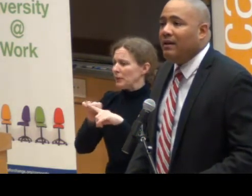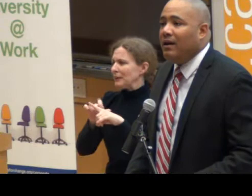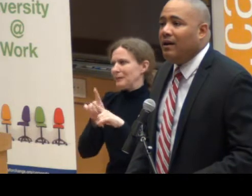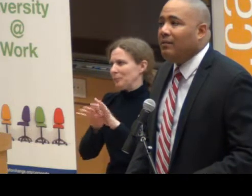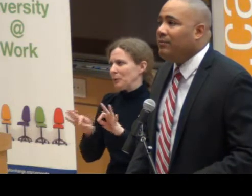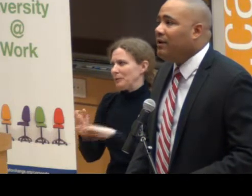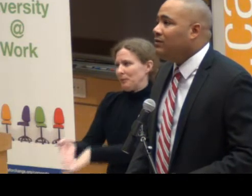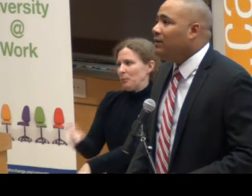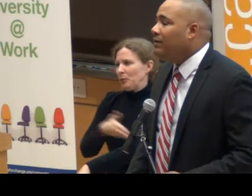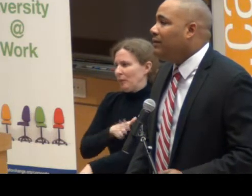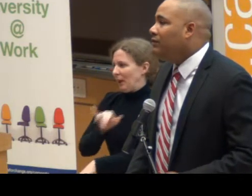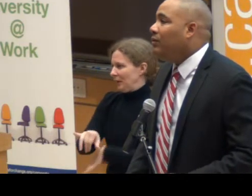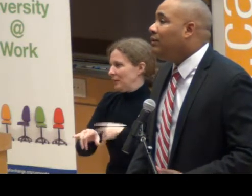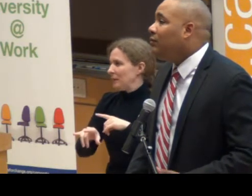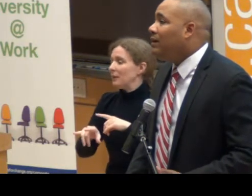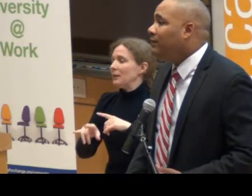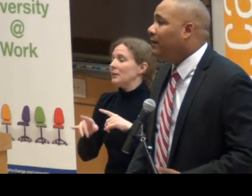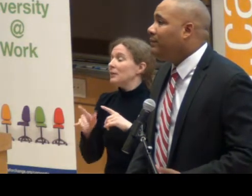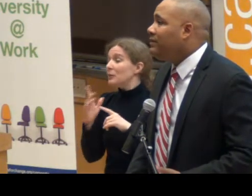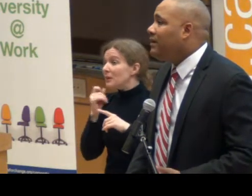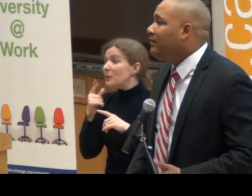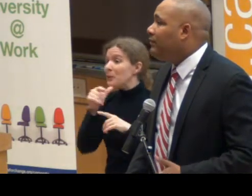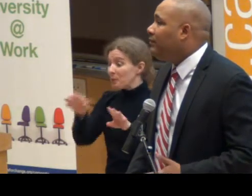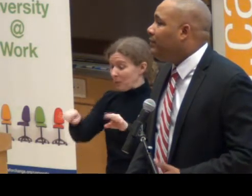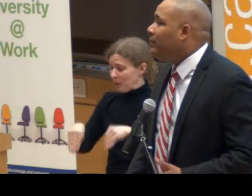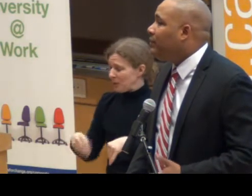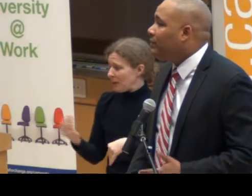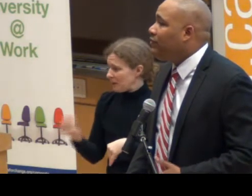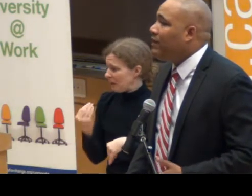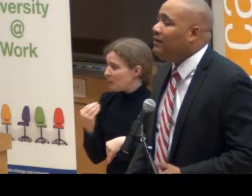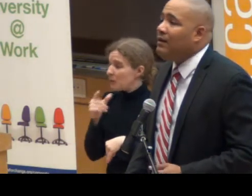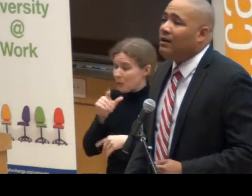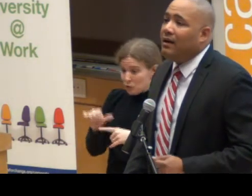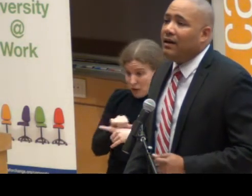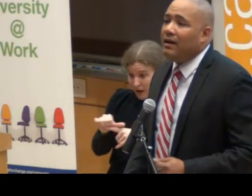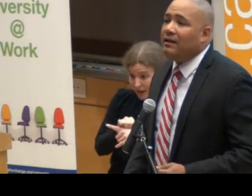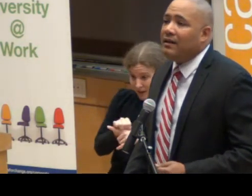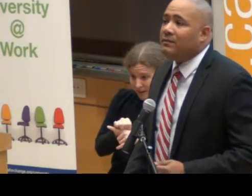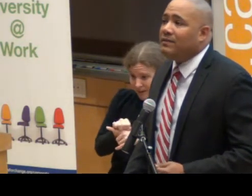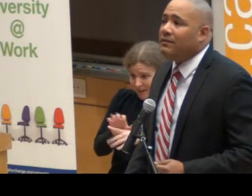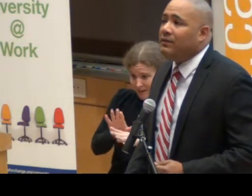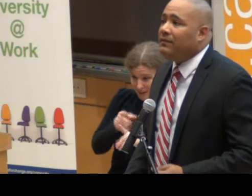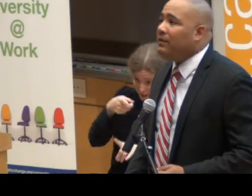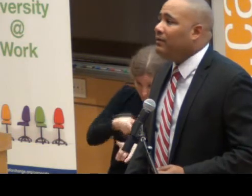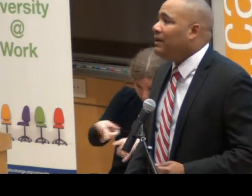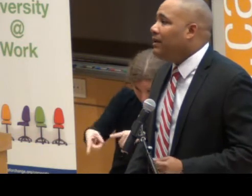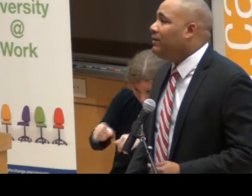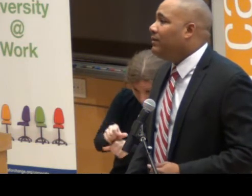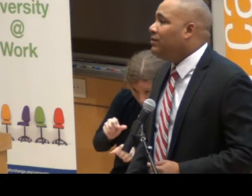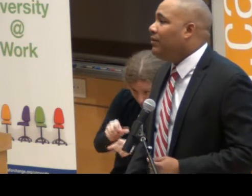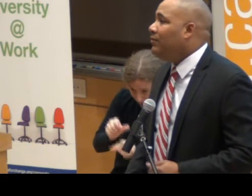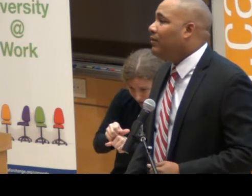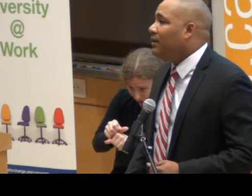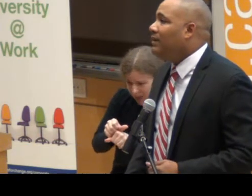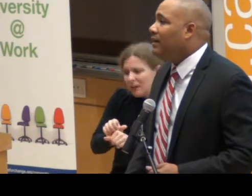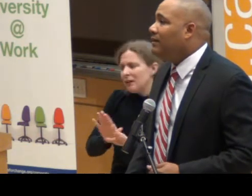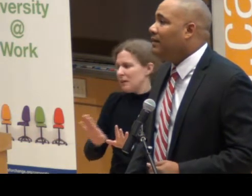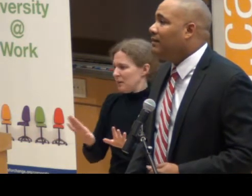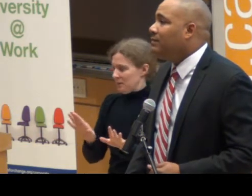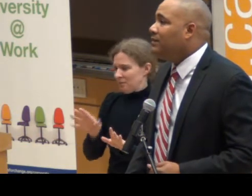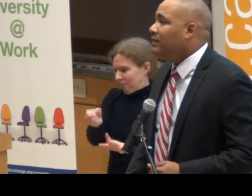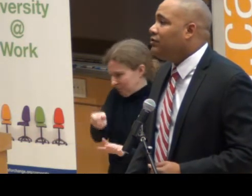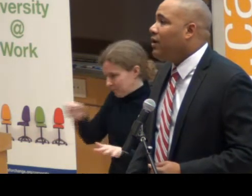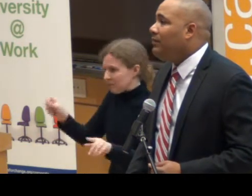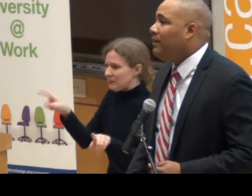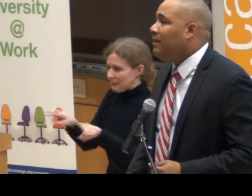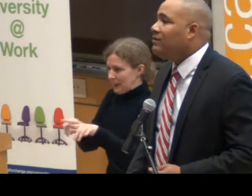right, because we know that only 25% of those people who are trained in that specific field here in Ontario are working